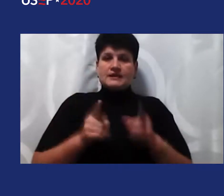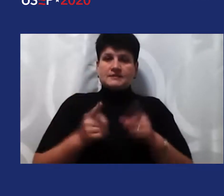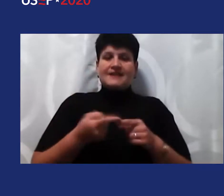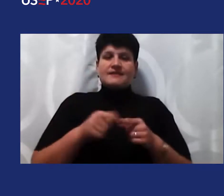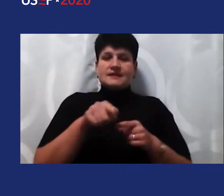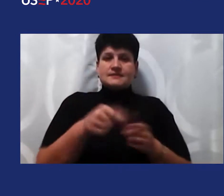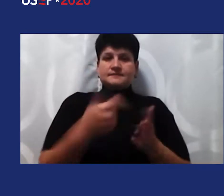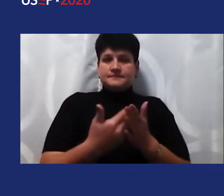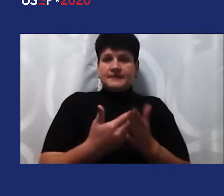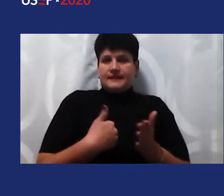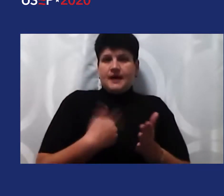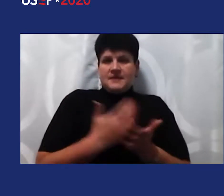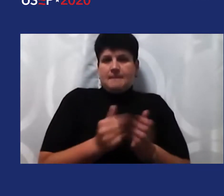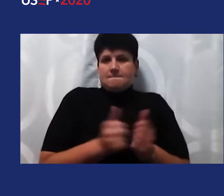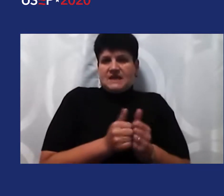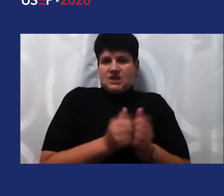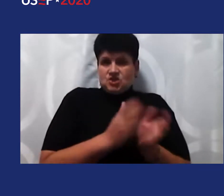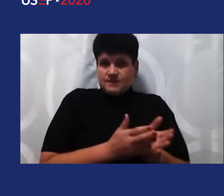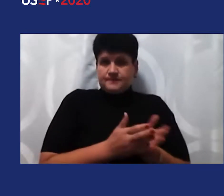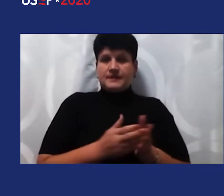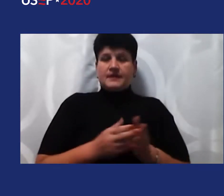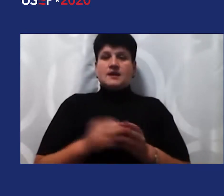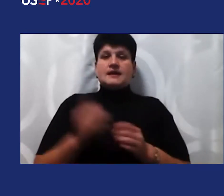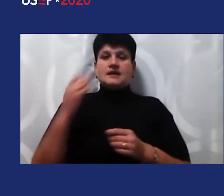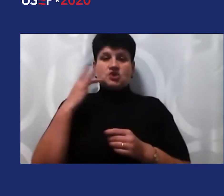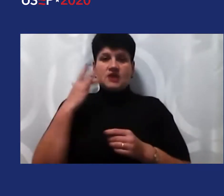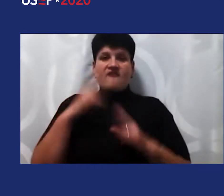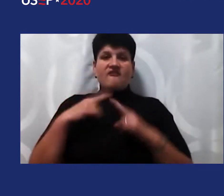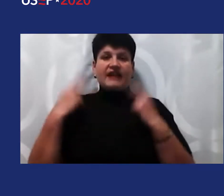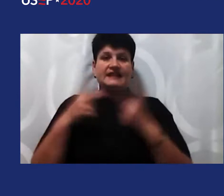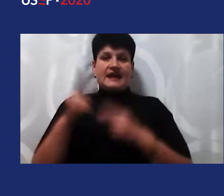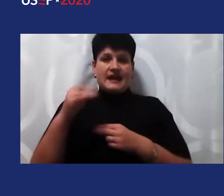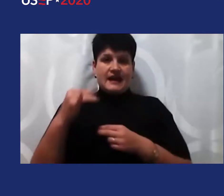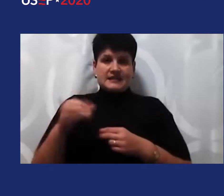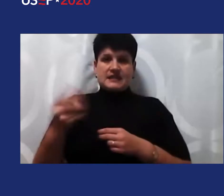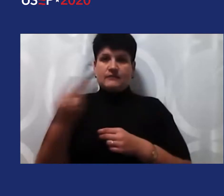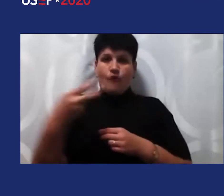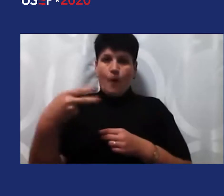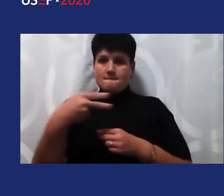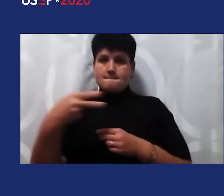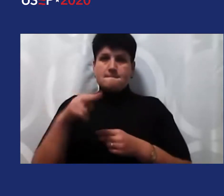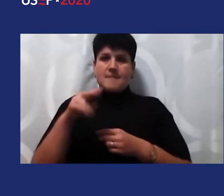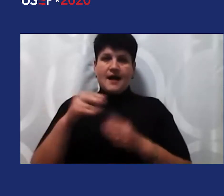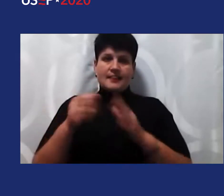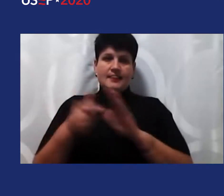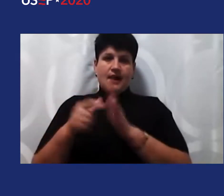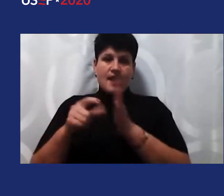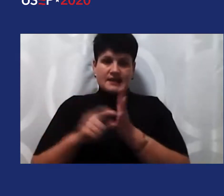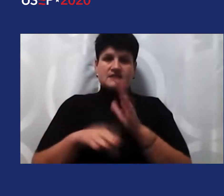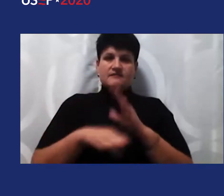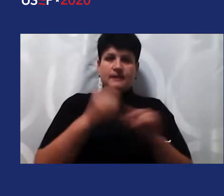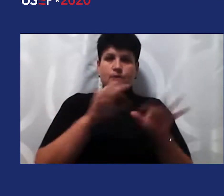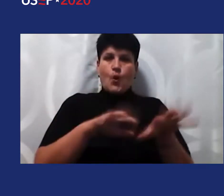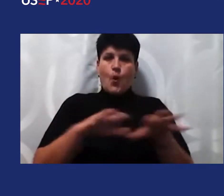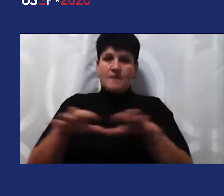had many coalitions or coalition governments before, and I think this model is